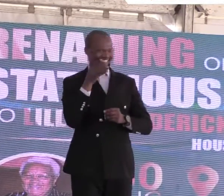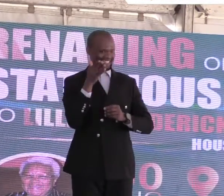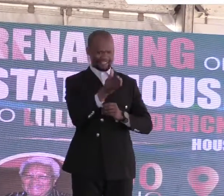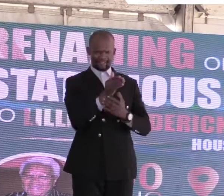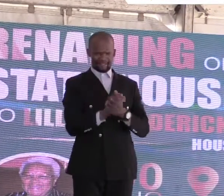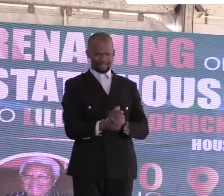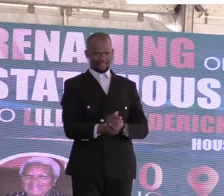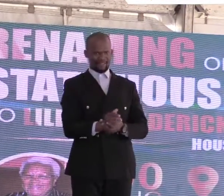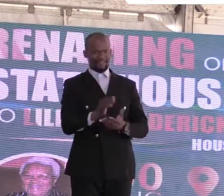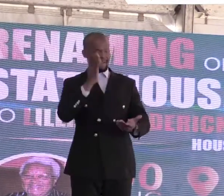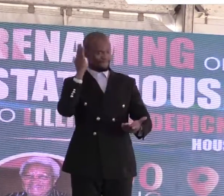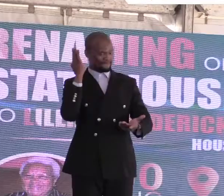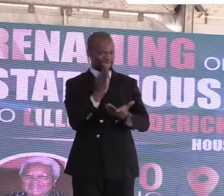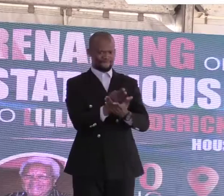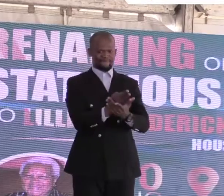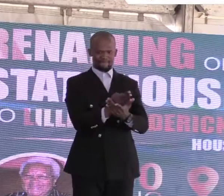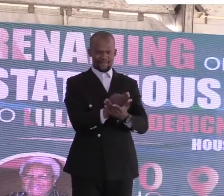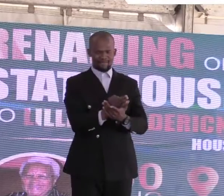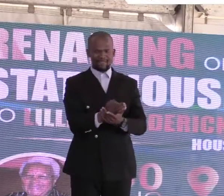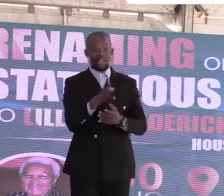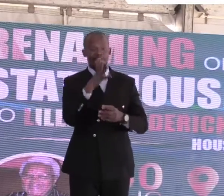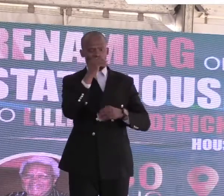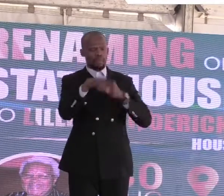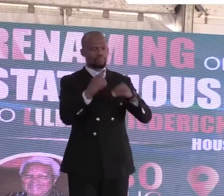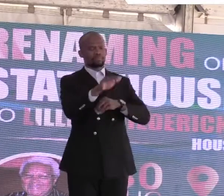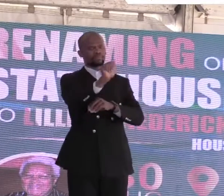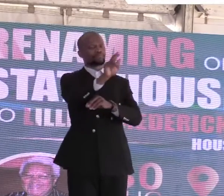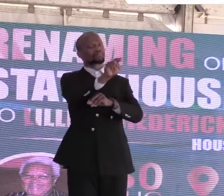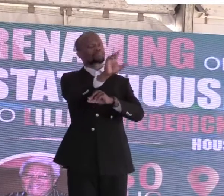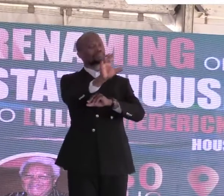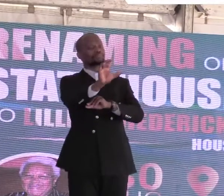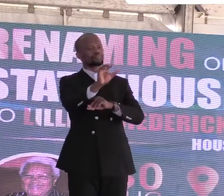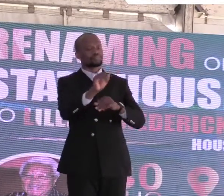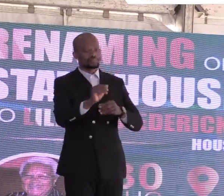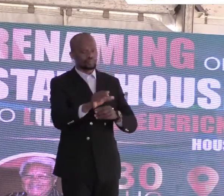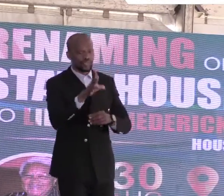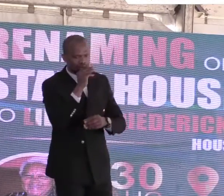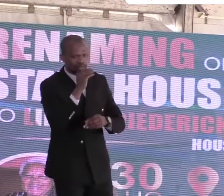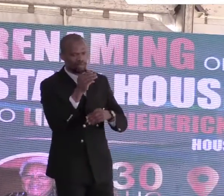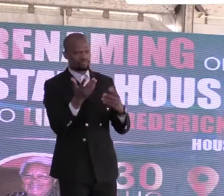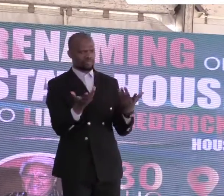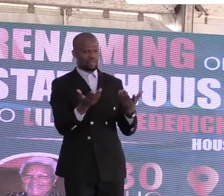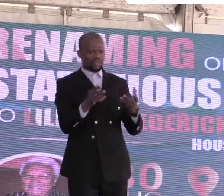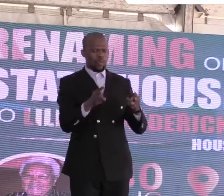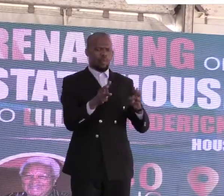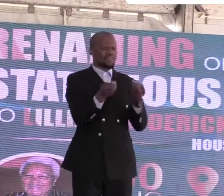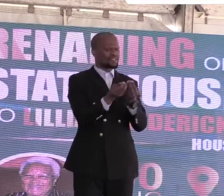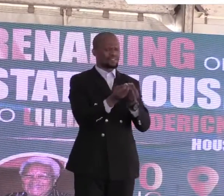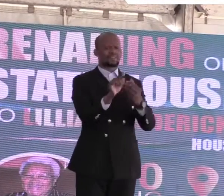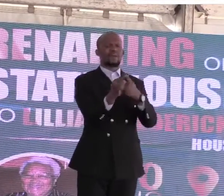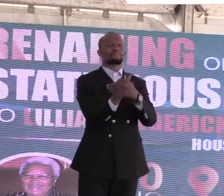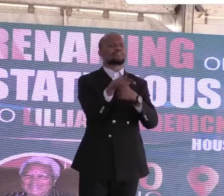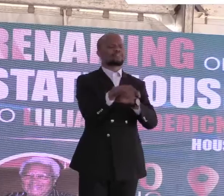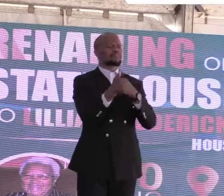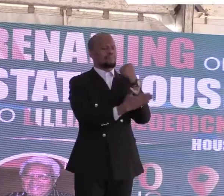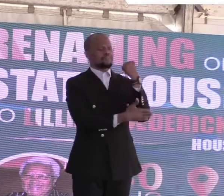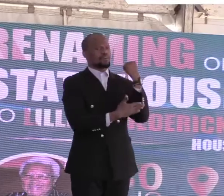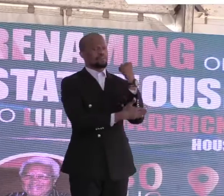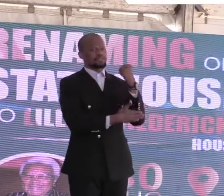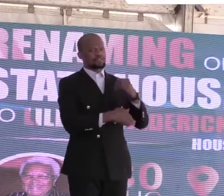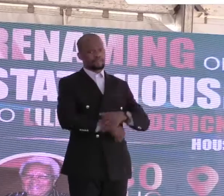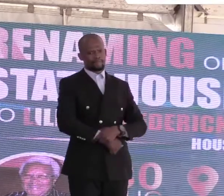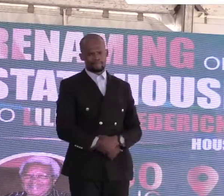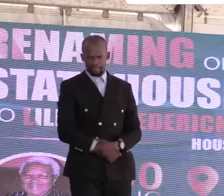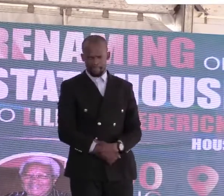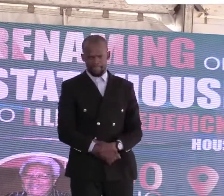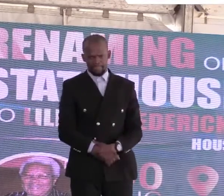frank, on the state of the ANC and also the way things are going in the country. And